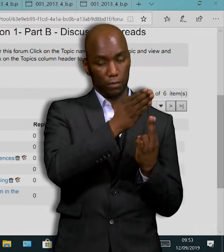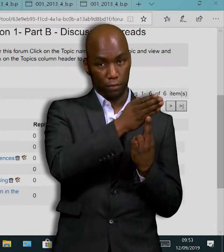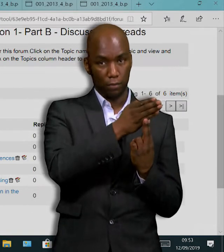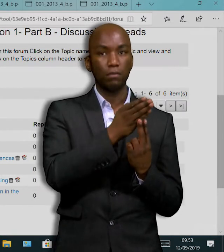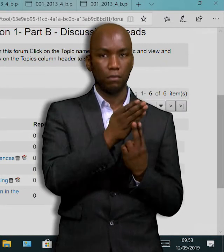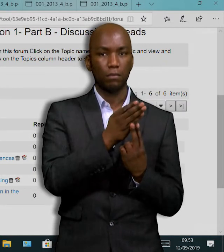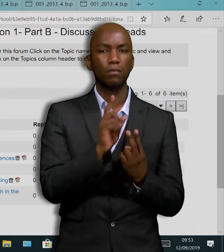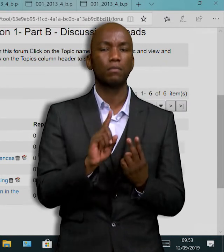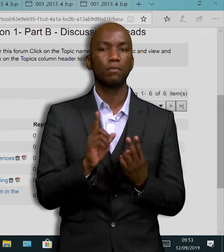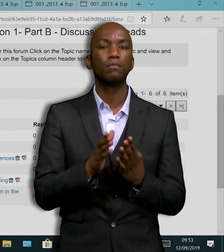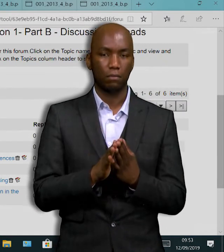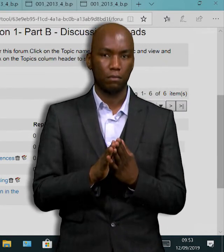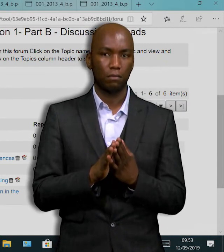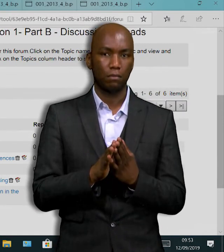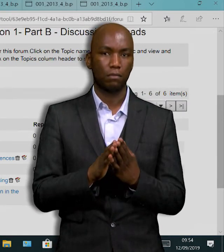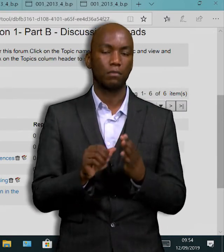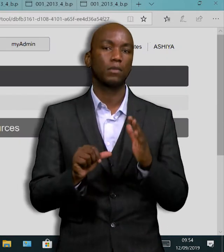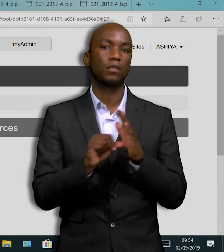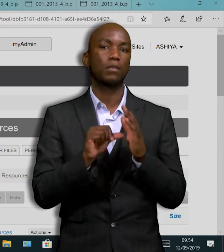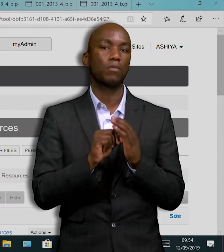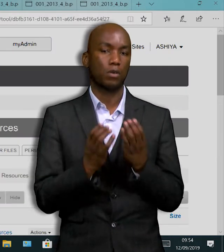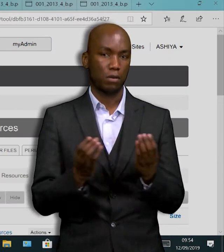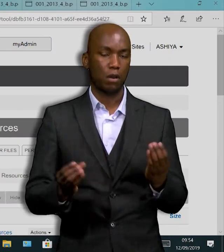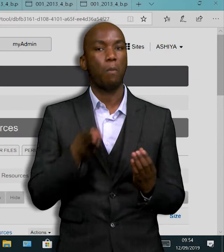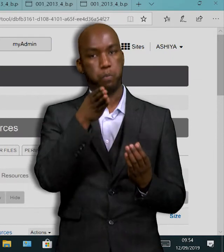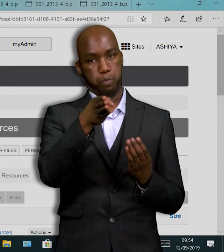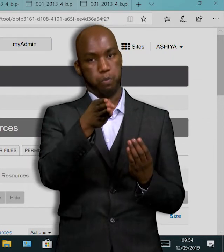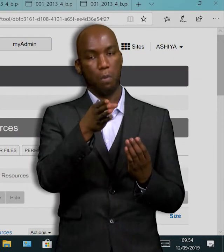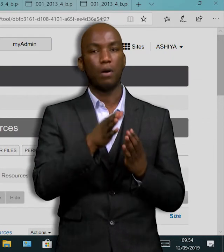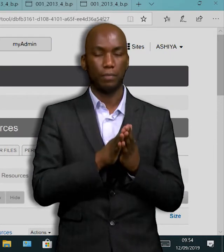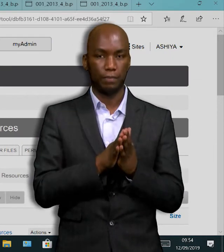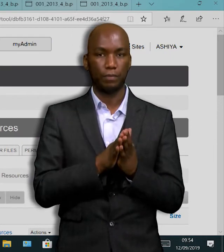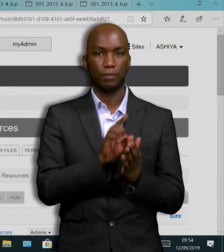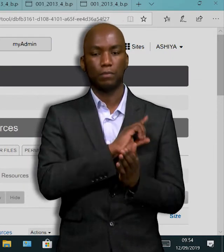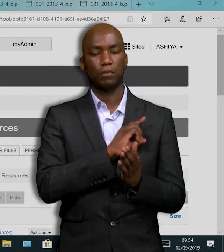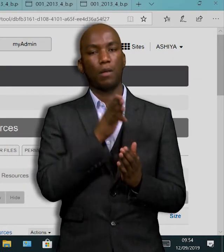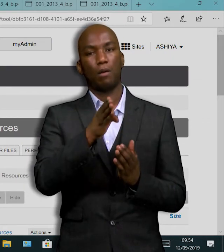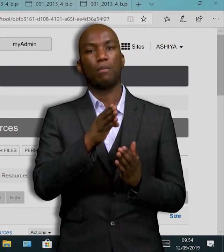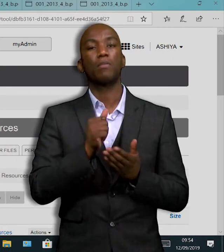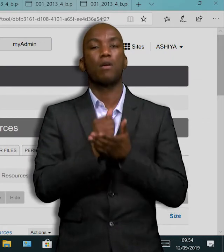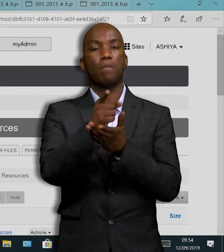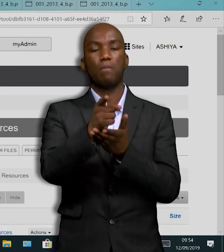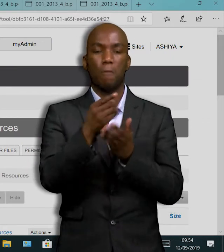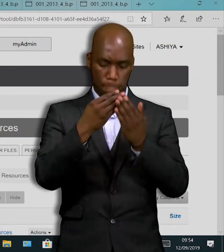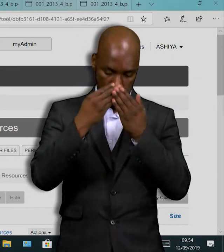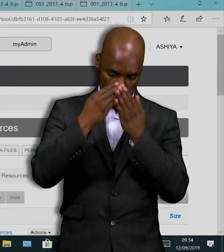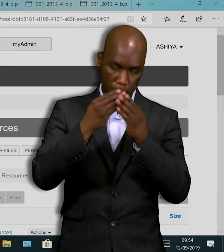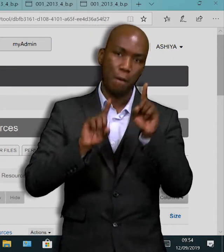This is where we upload various pertinent resources to assist you with your